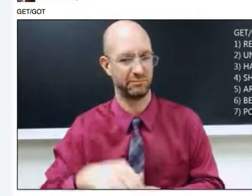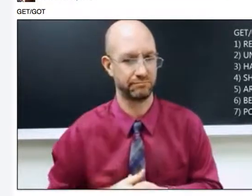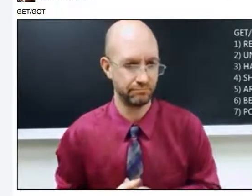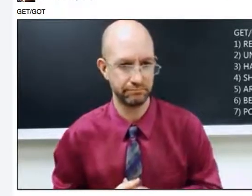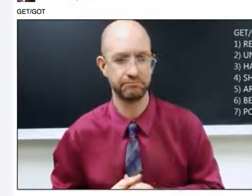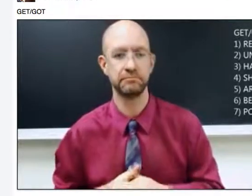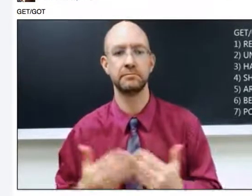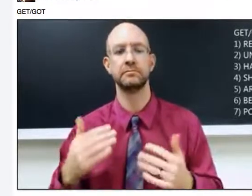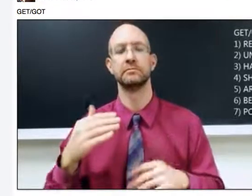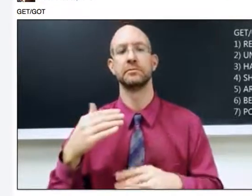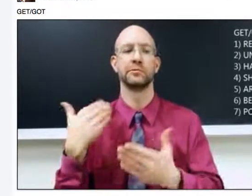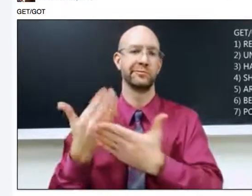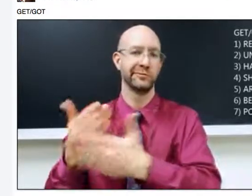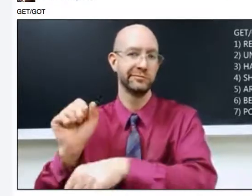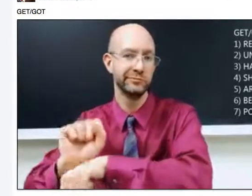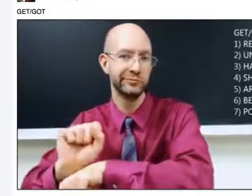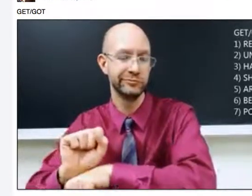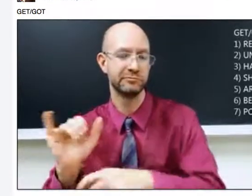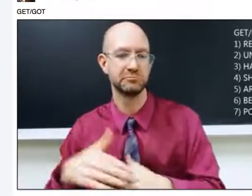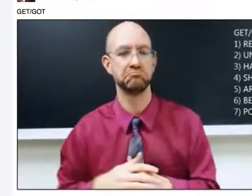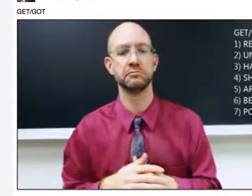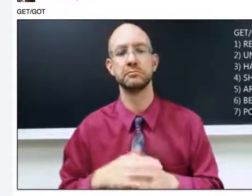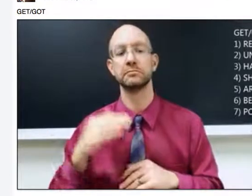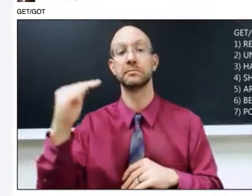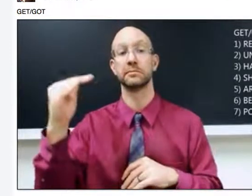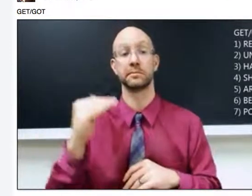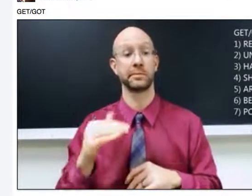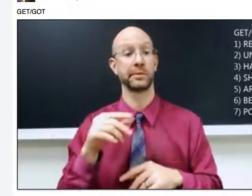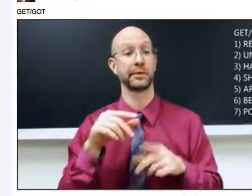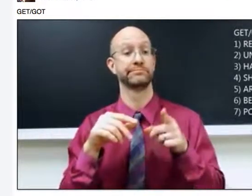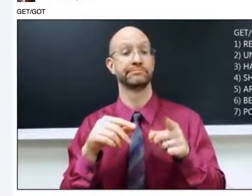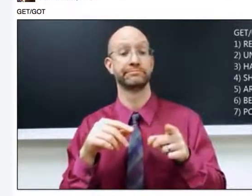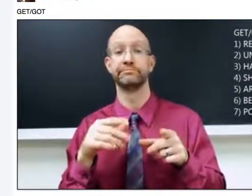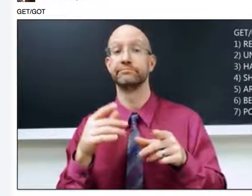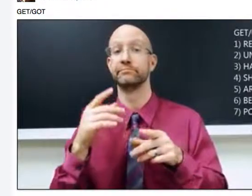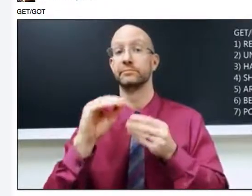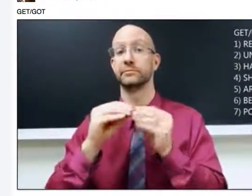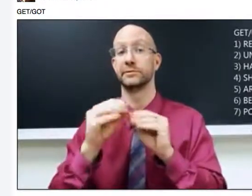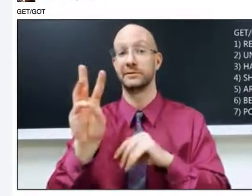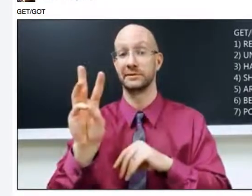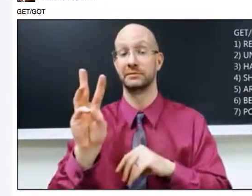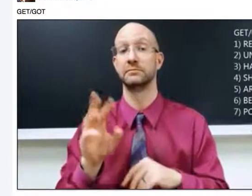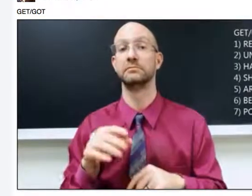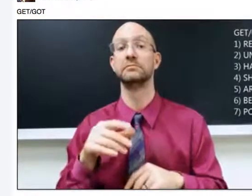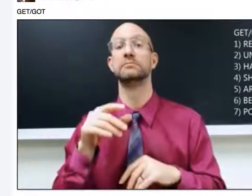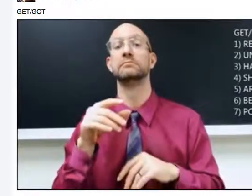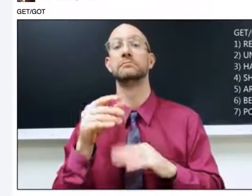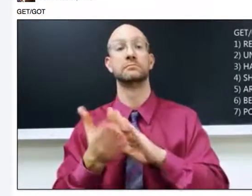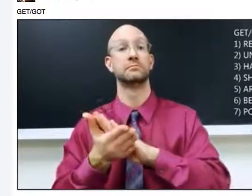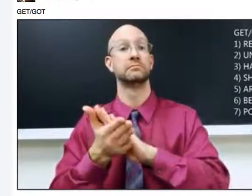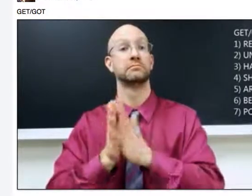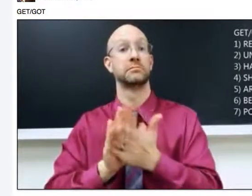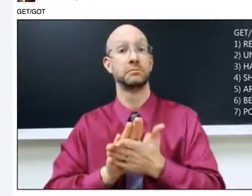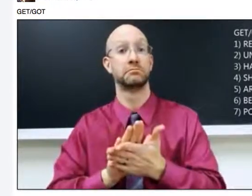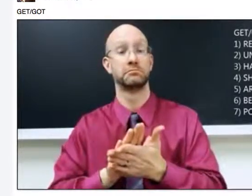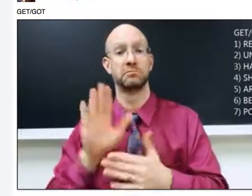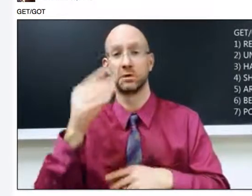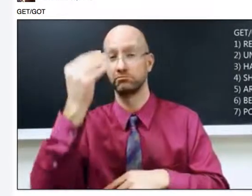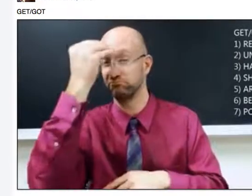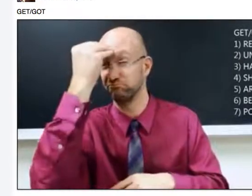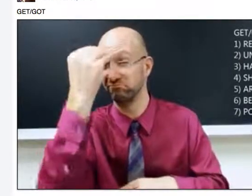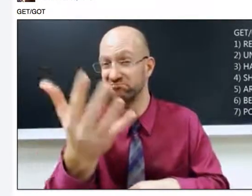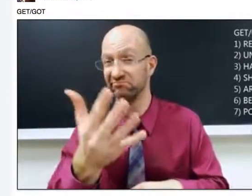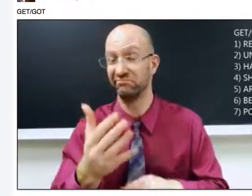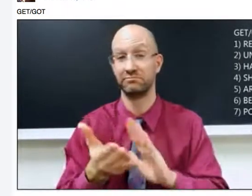misunderstanding. So you arrived home. Or I arrived home from work. Or I arrived to work. Number 6,